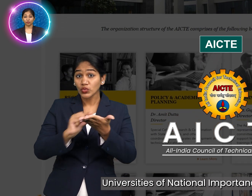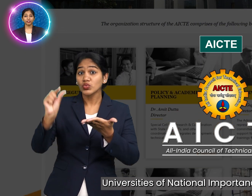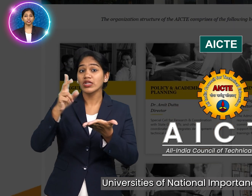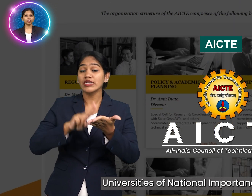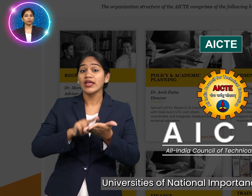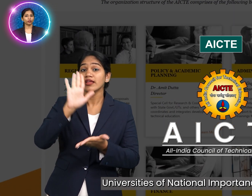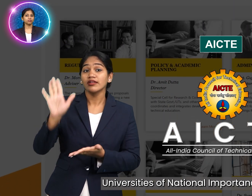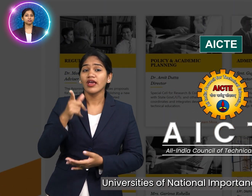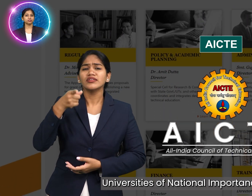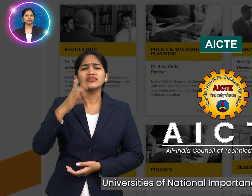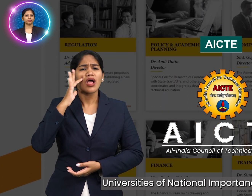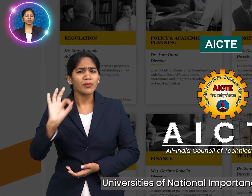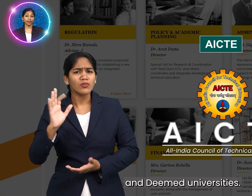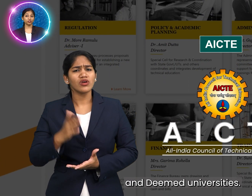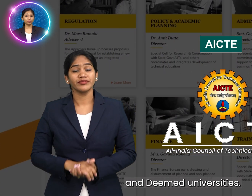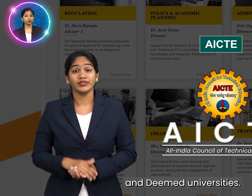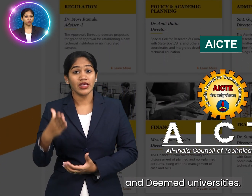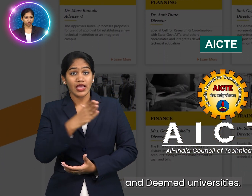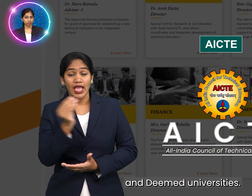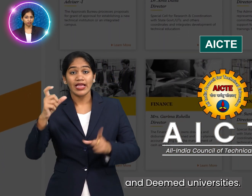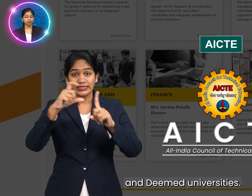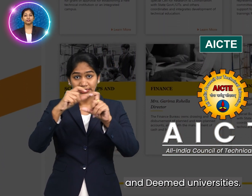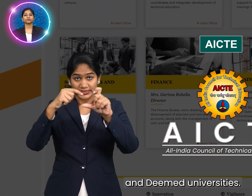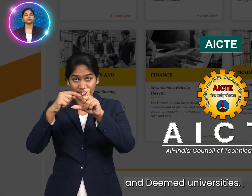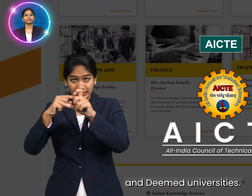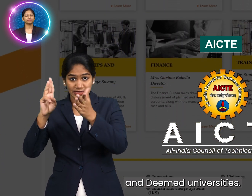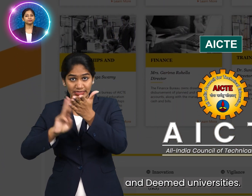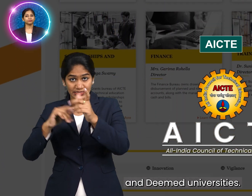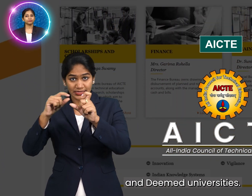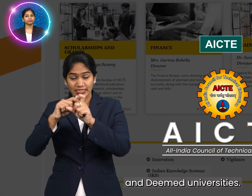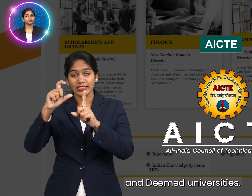Universities of national importance and deemed universities.